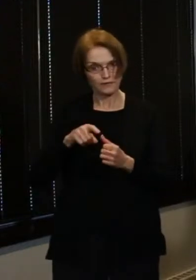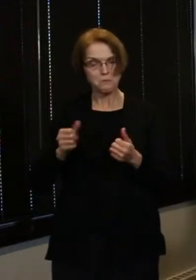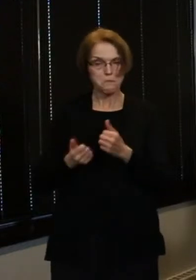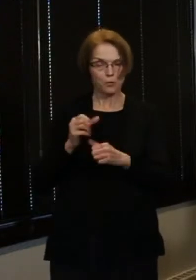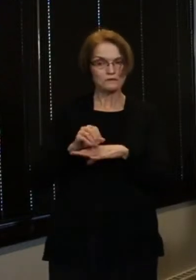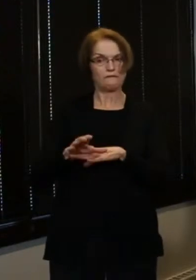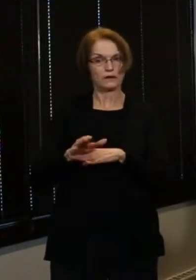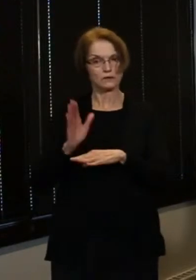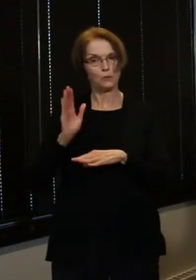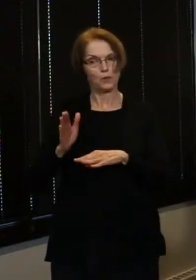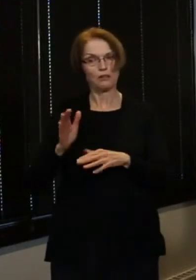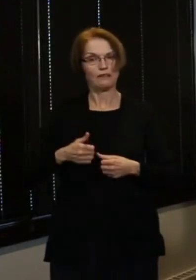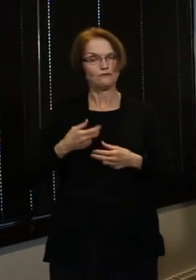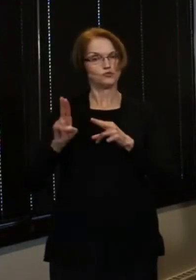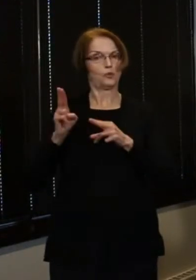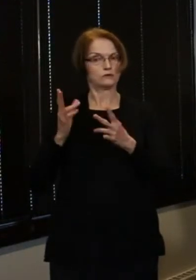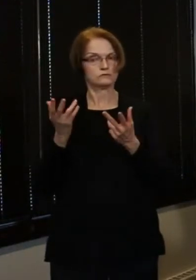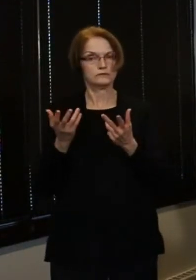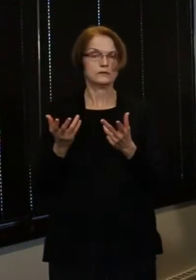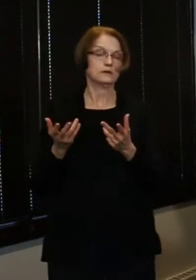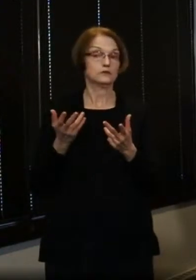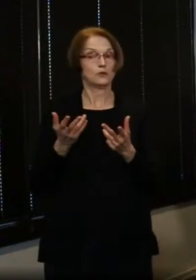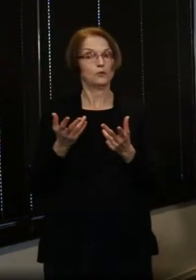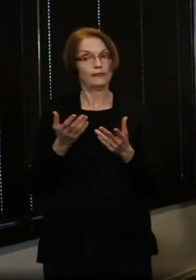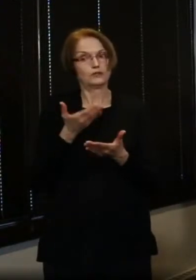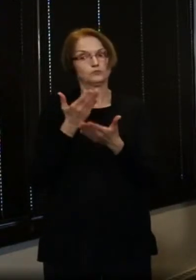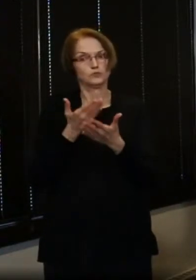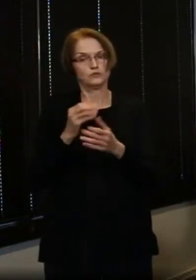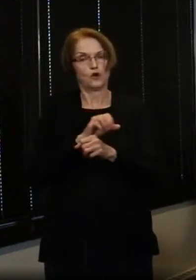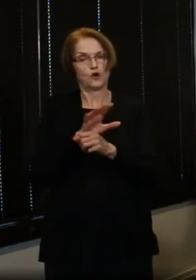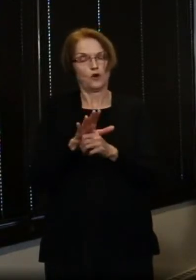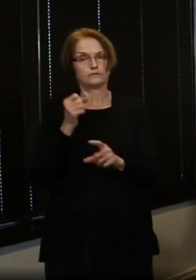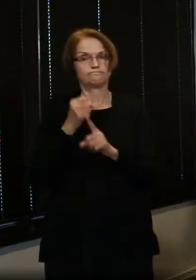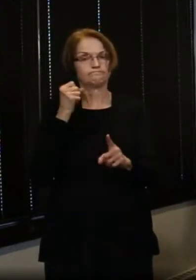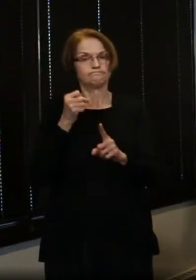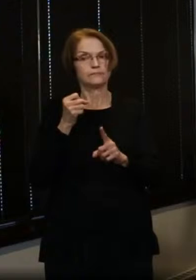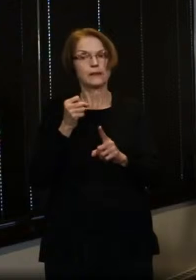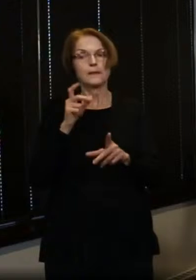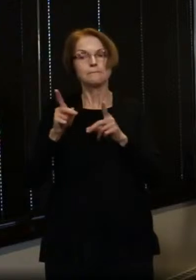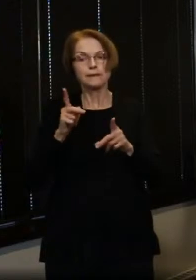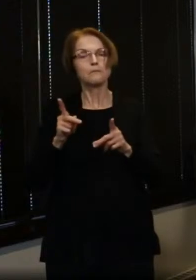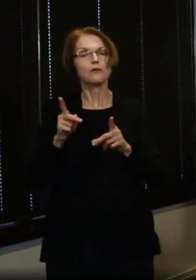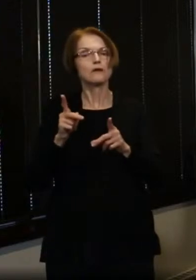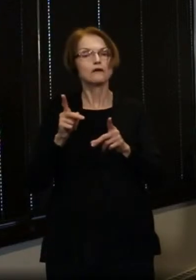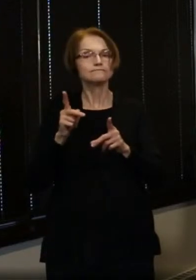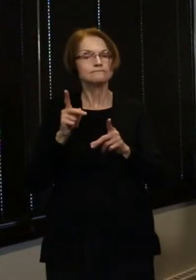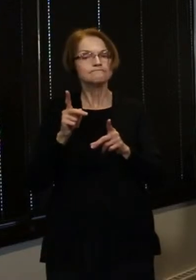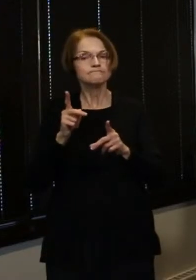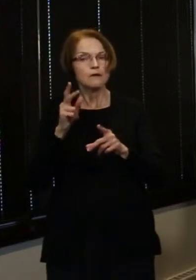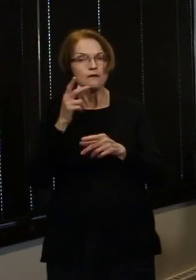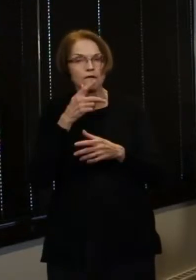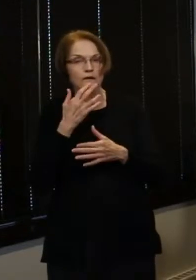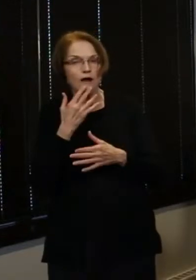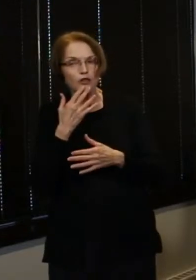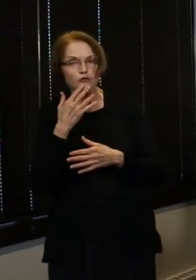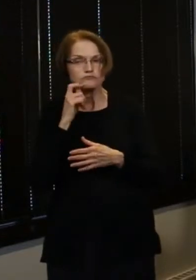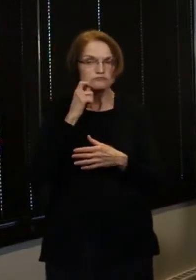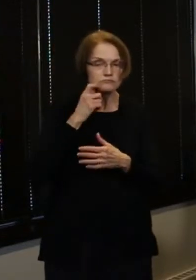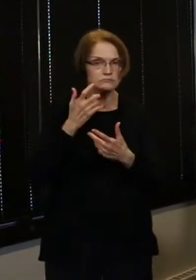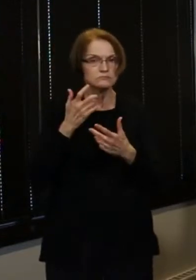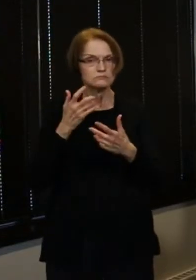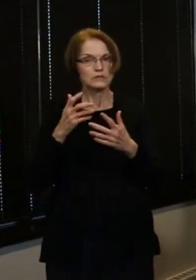devastating to people of color in the United States. So as we work to recover from the pandemic and